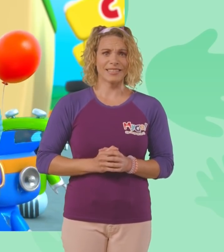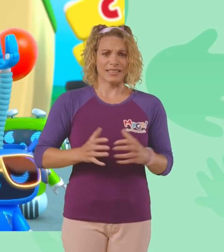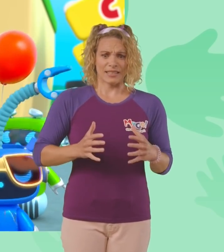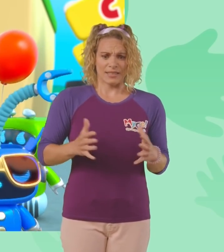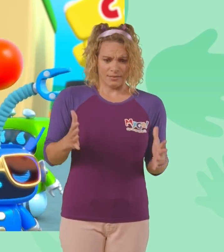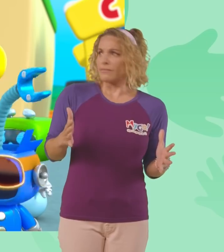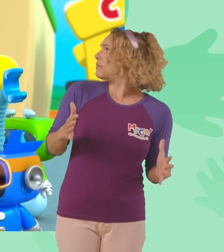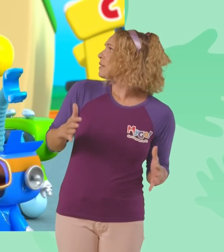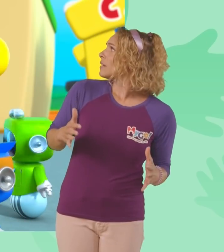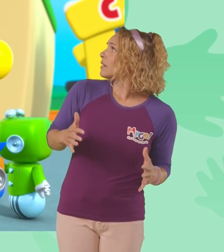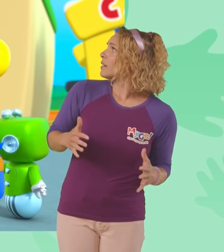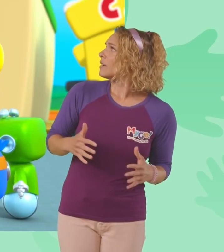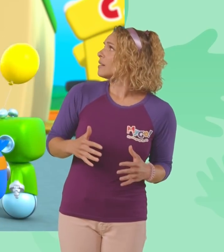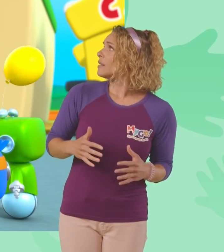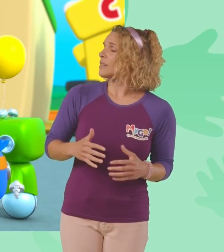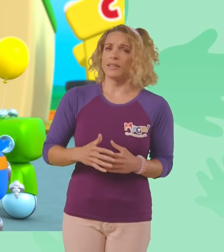Ah! What?